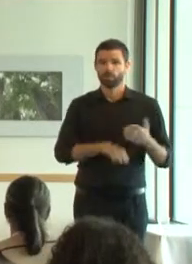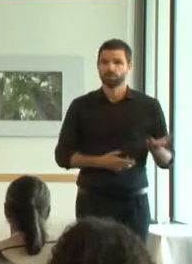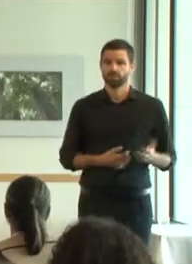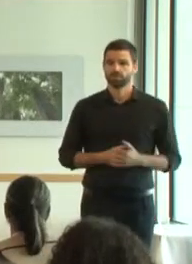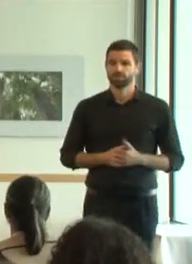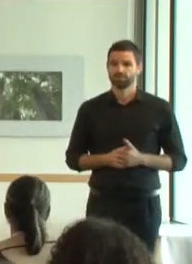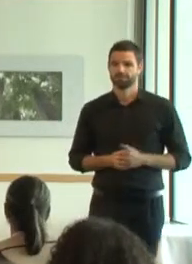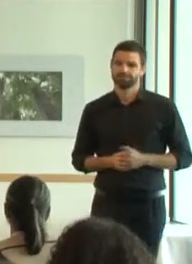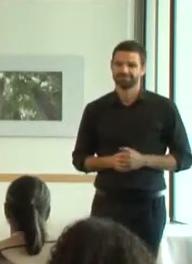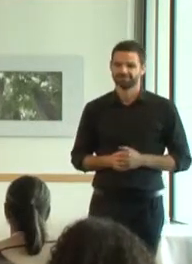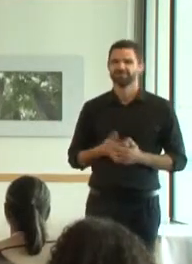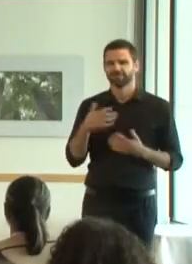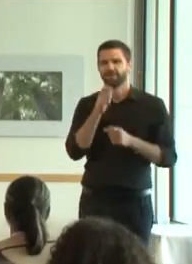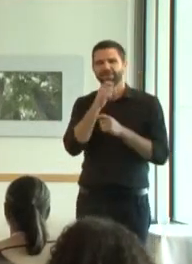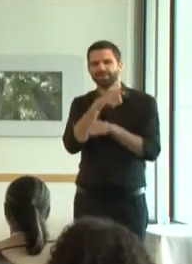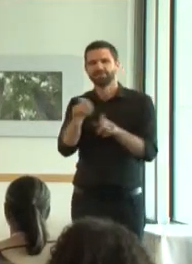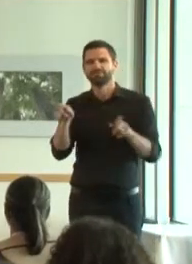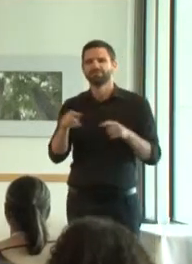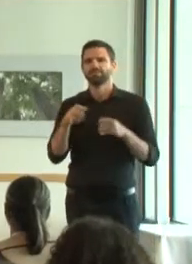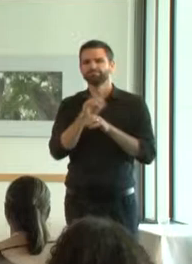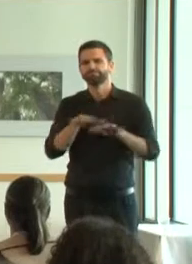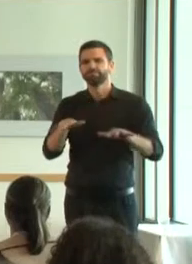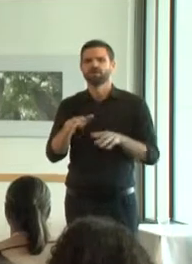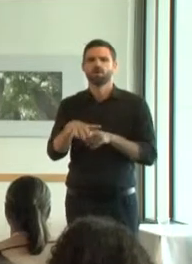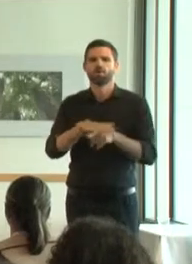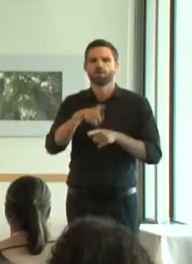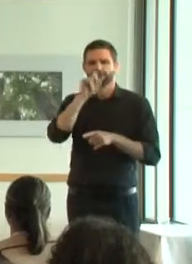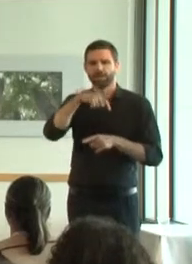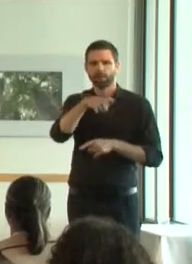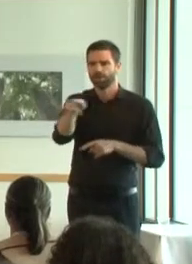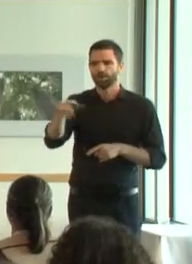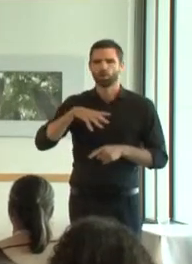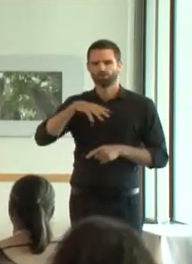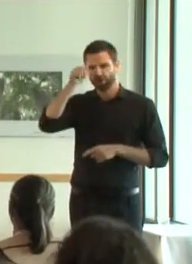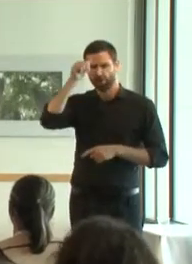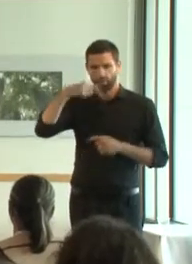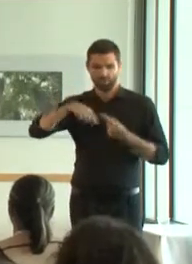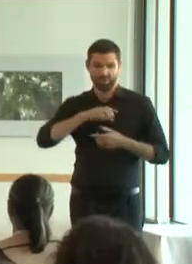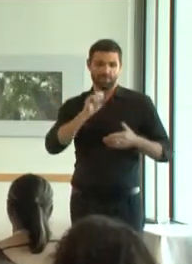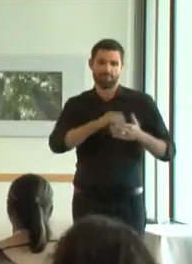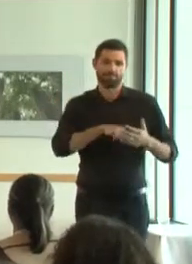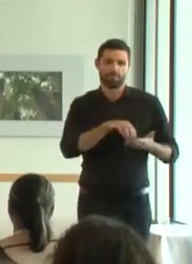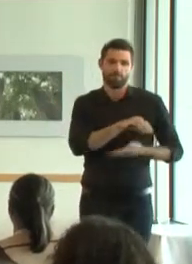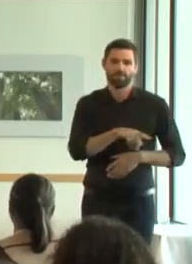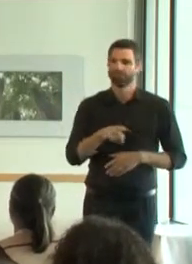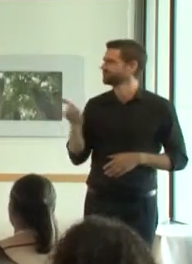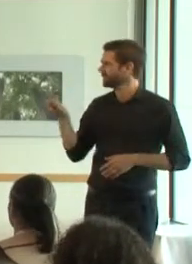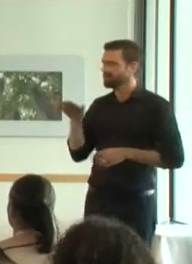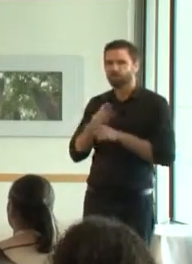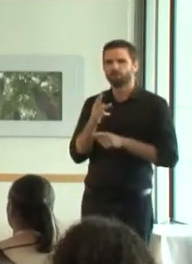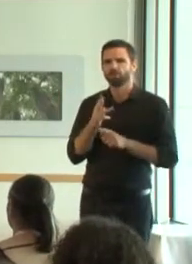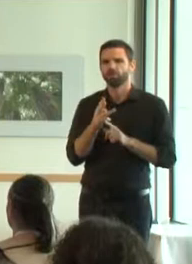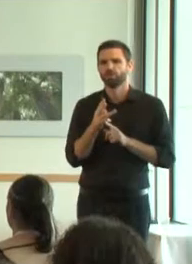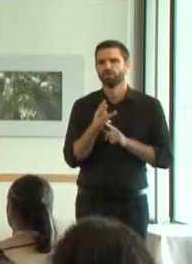which has been out in the media, so a lot of the kind of local Kiwis around here probably already know this. This is basically how it looked about 3 weeks ago,